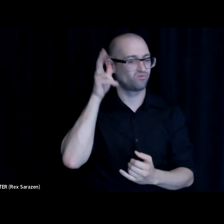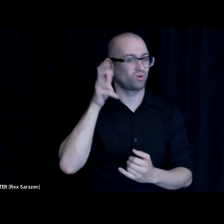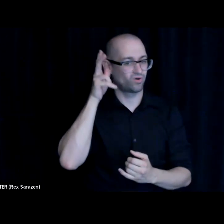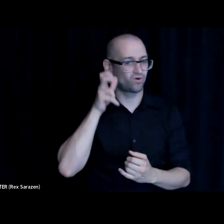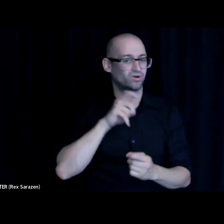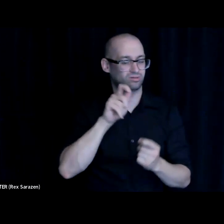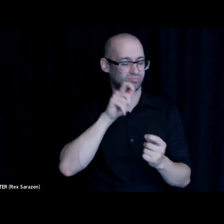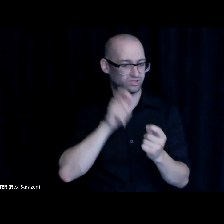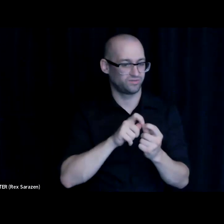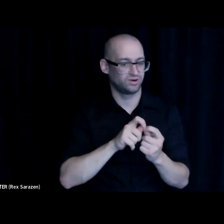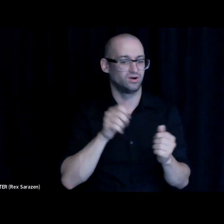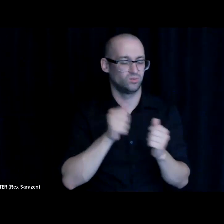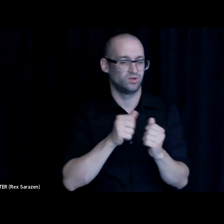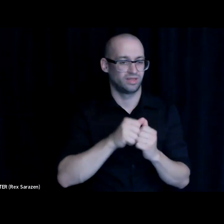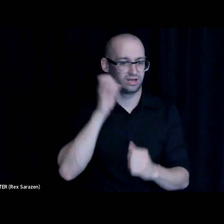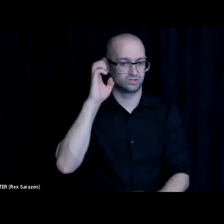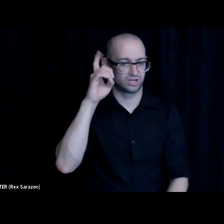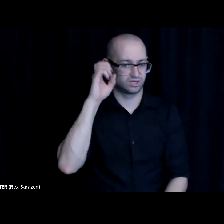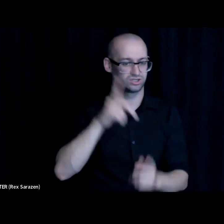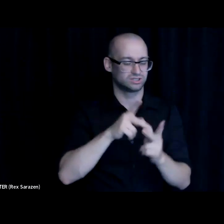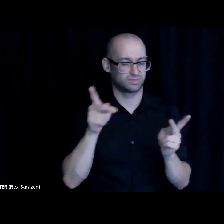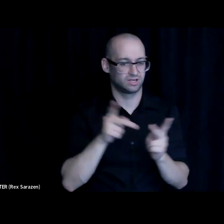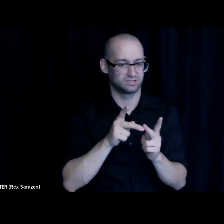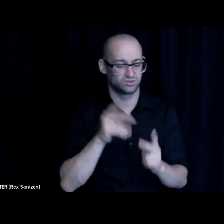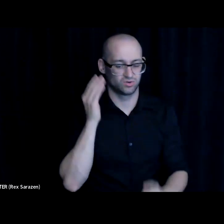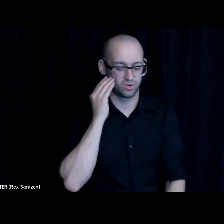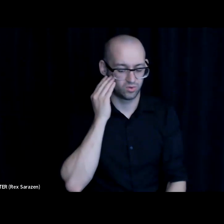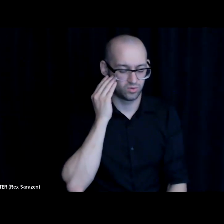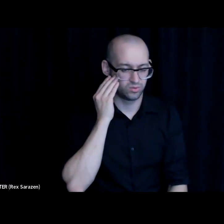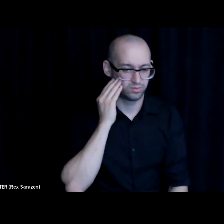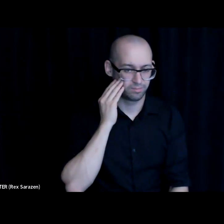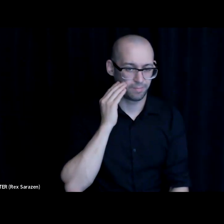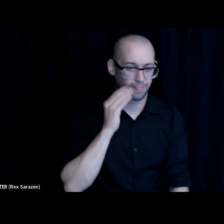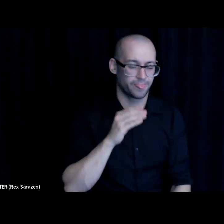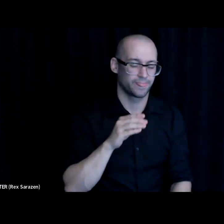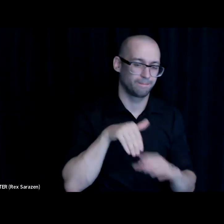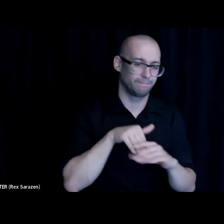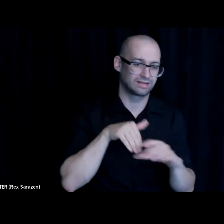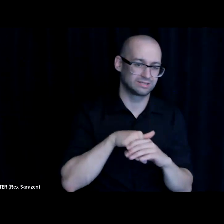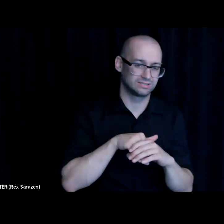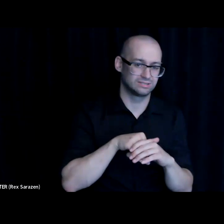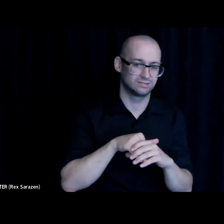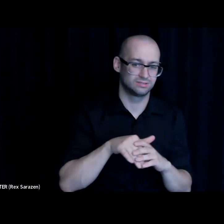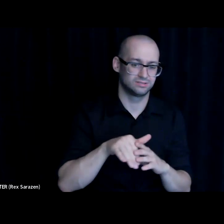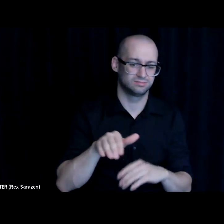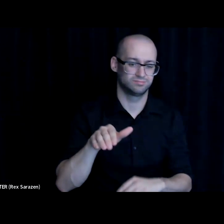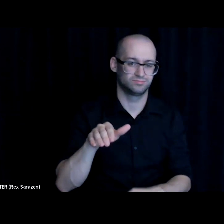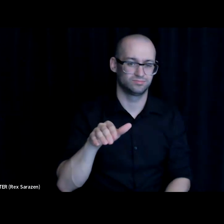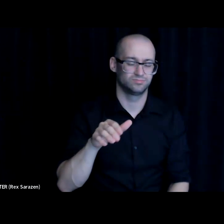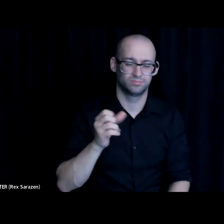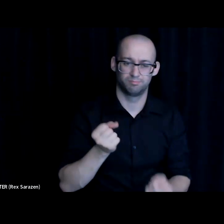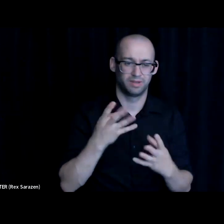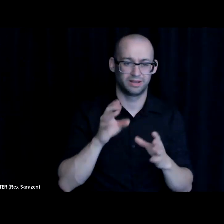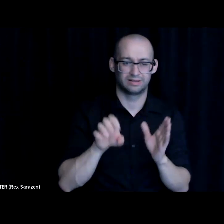particularly in the education space about, both along access and the, unique instances